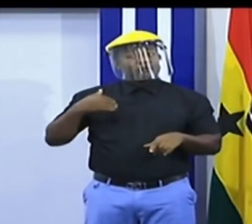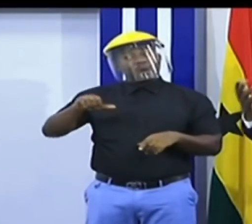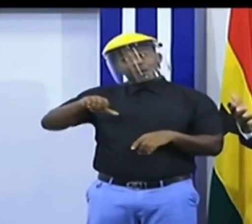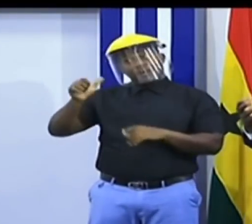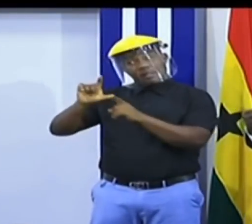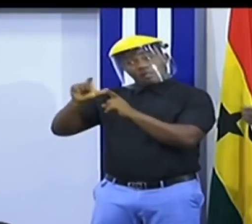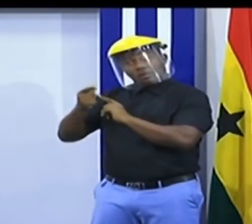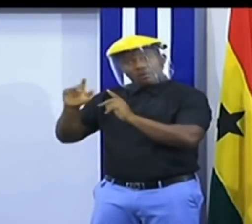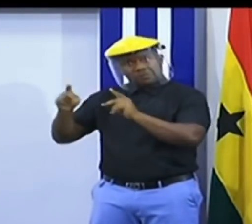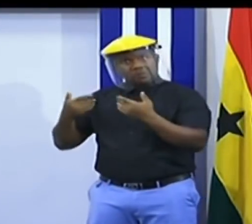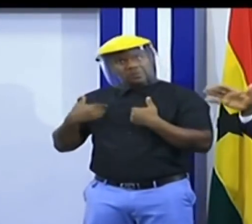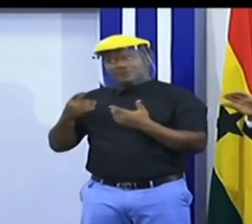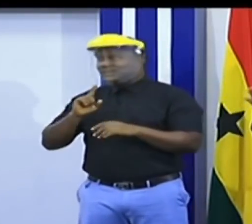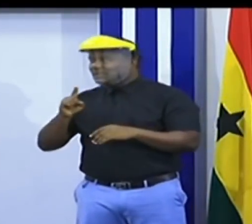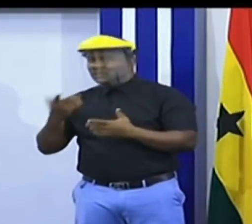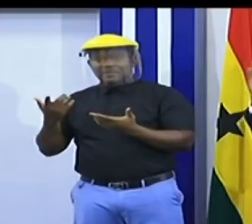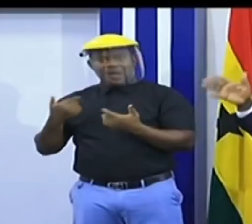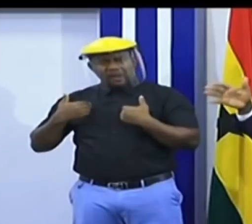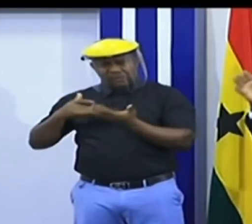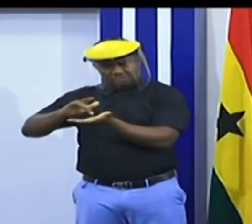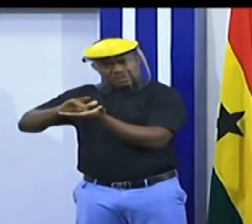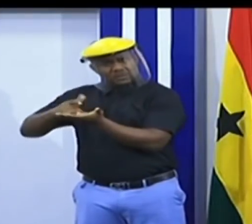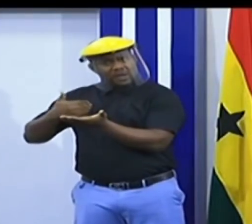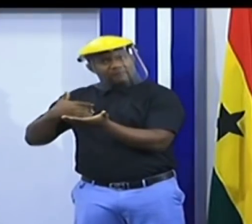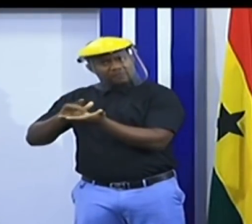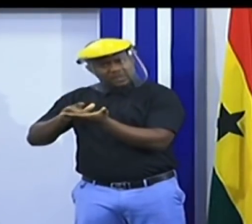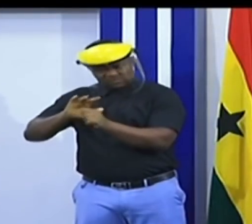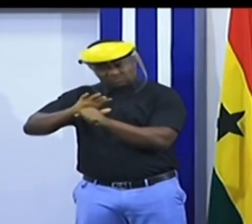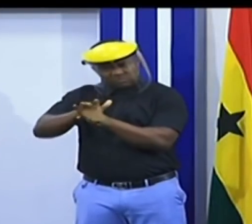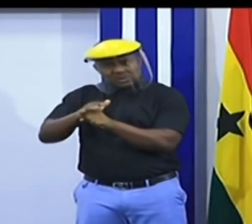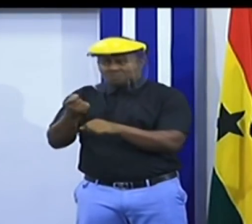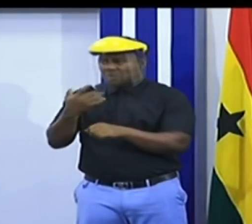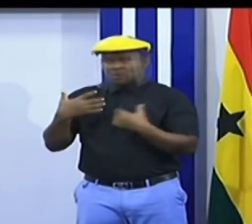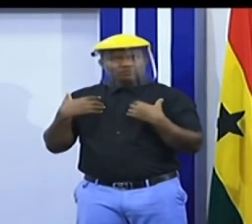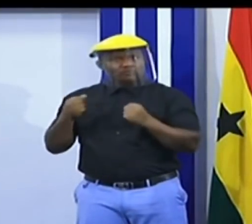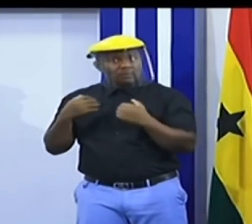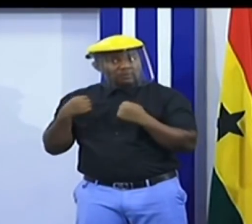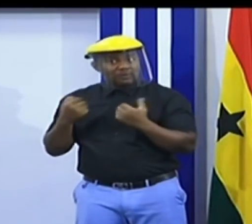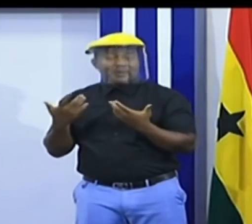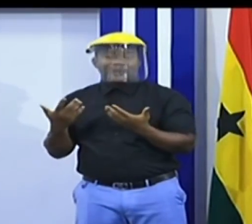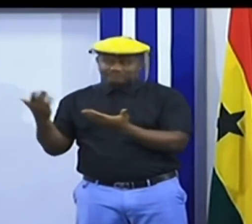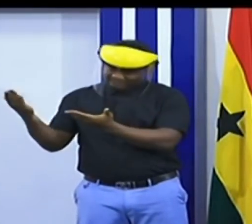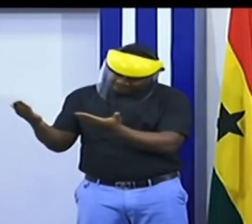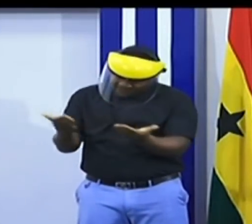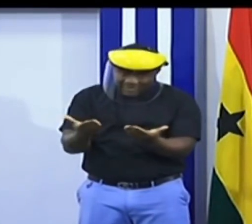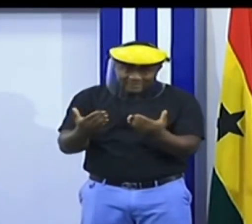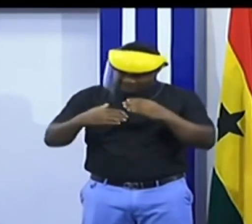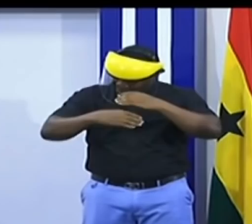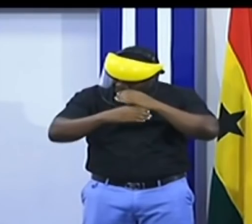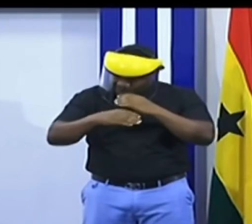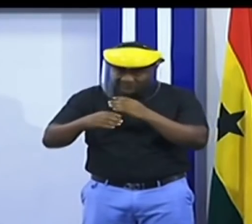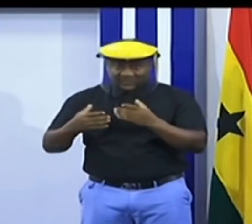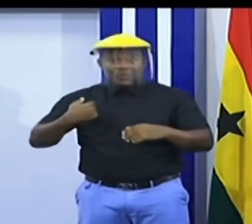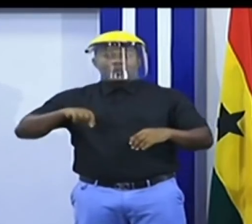persons who say they have a cure. The same testing regime, FDA and Center for Plant Medicine will test it and make a determination. So please, let's be clear, we have